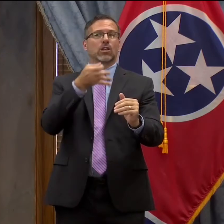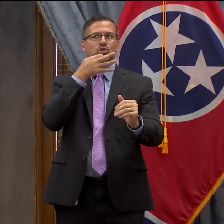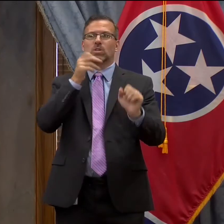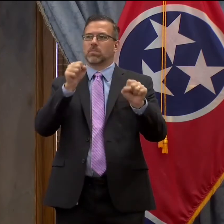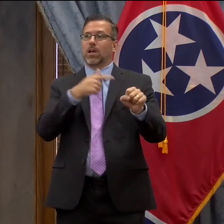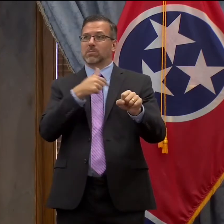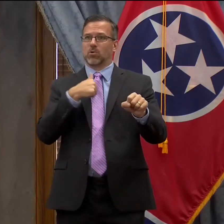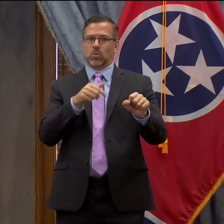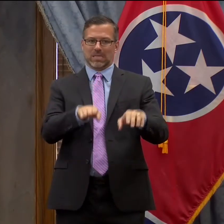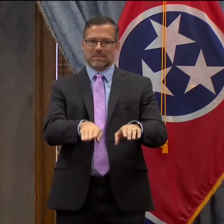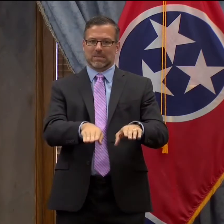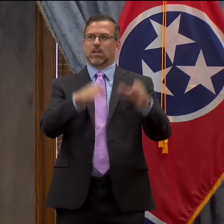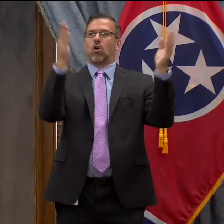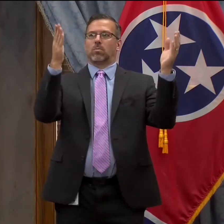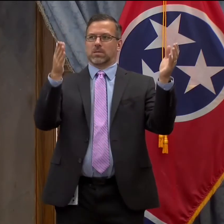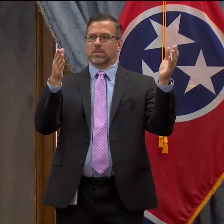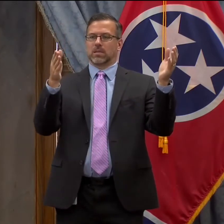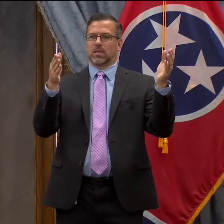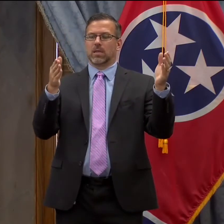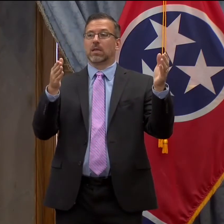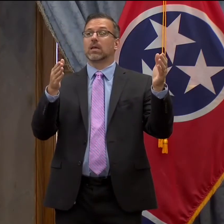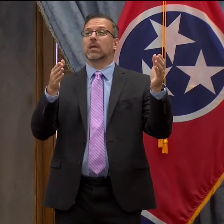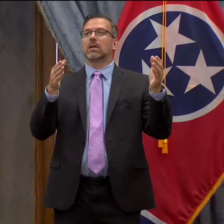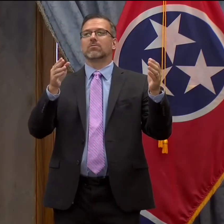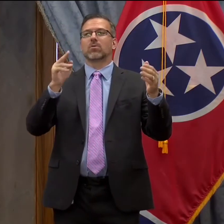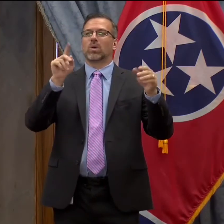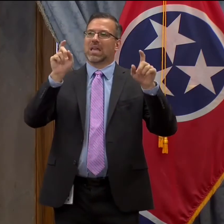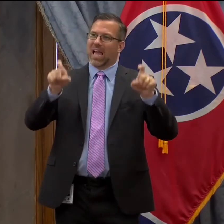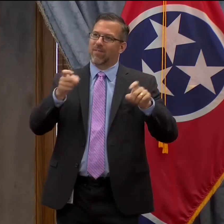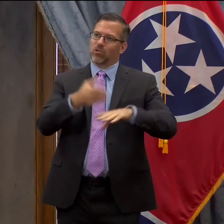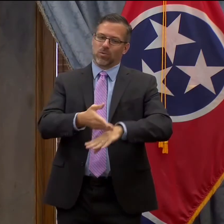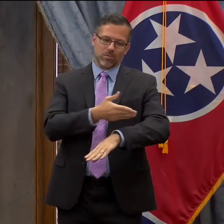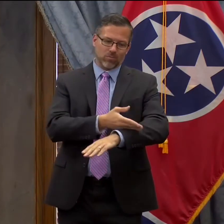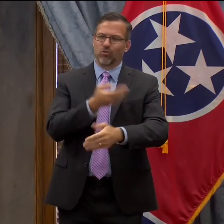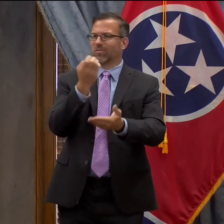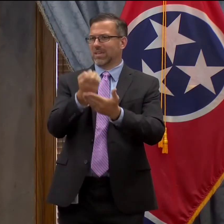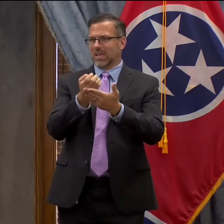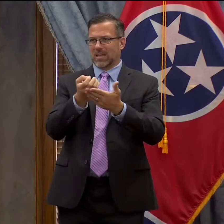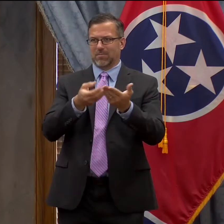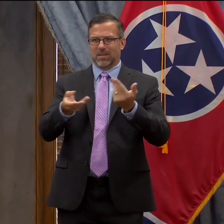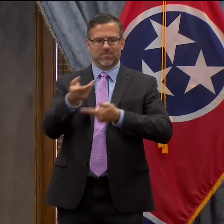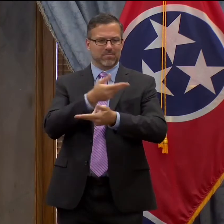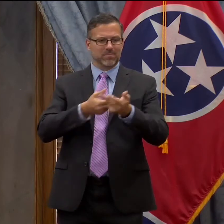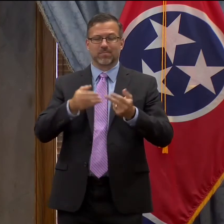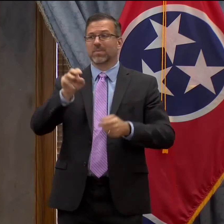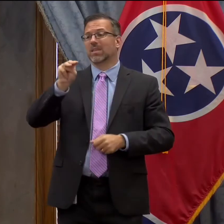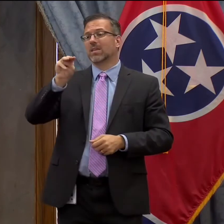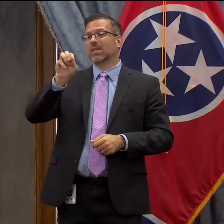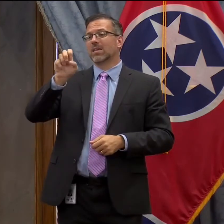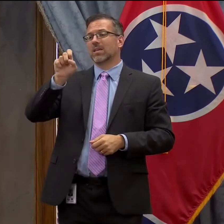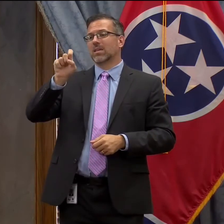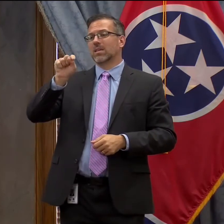of the virus. We have to get our economy moving forward. Metro Nashville is the least